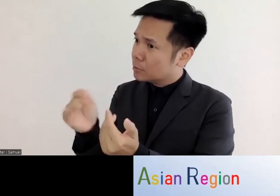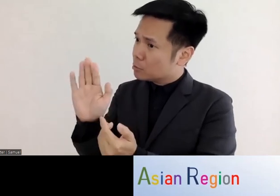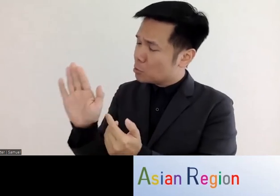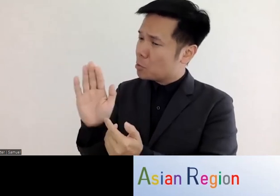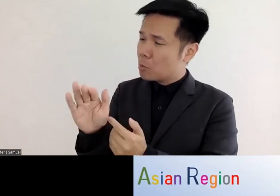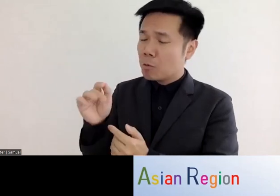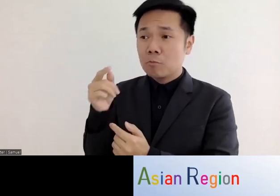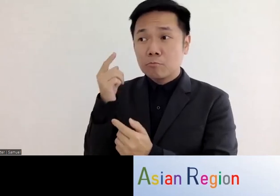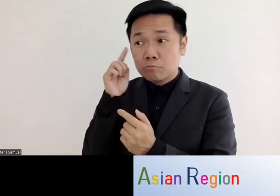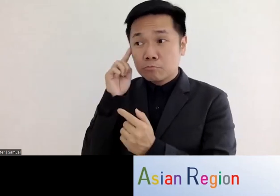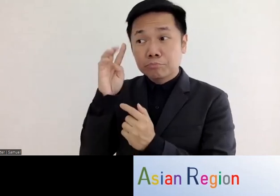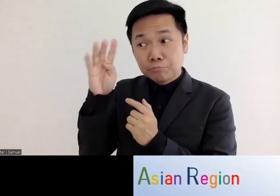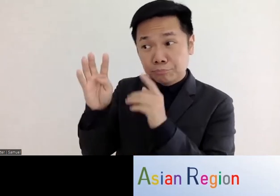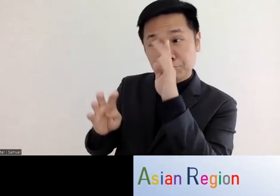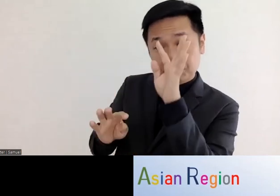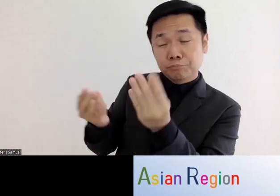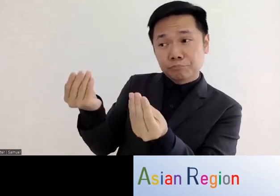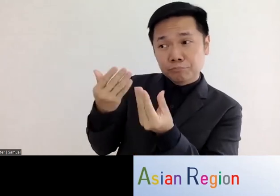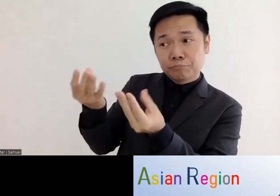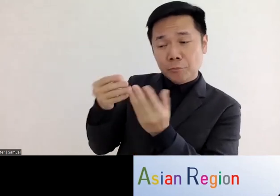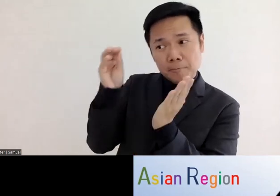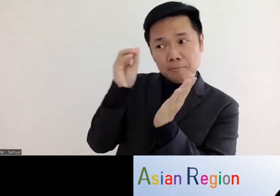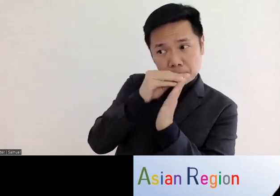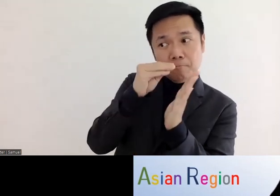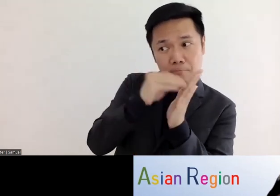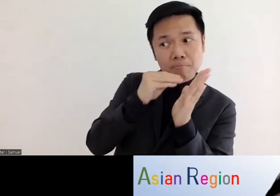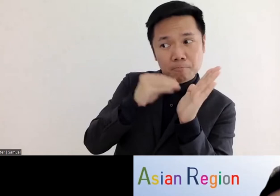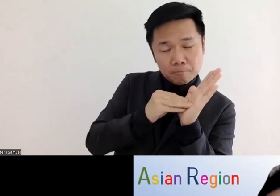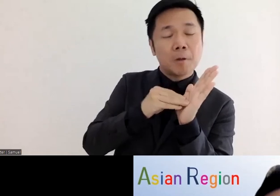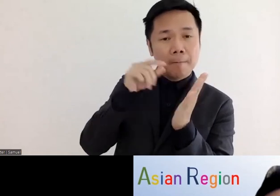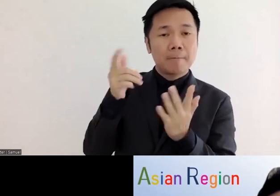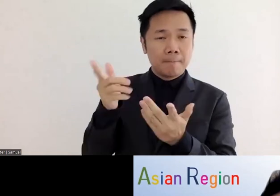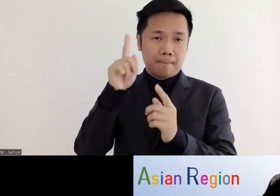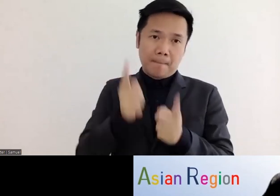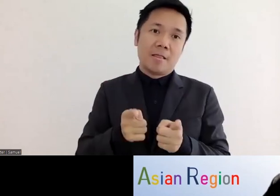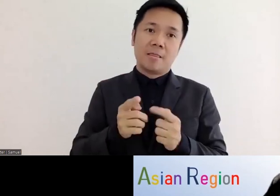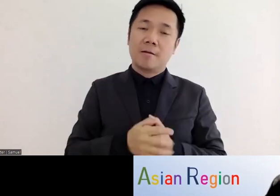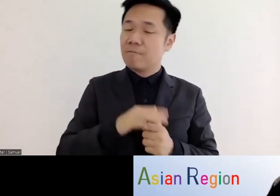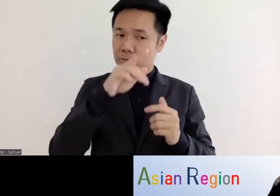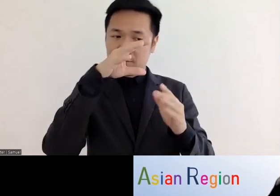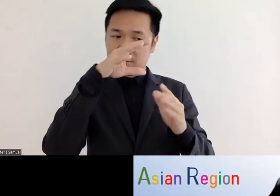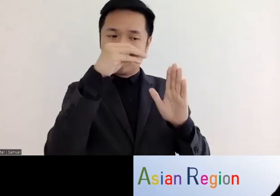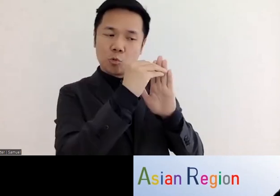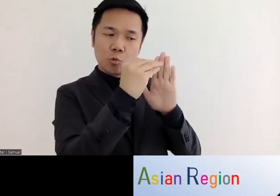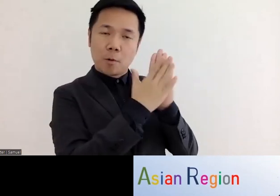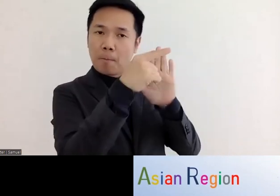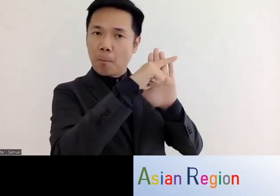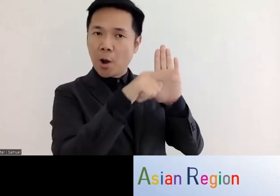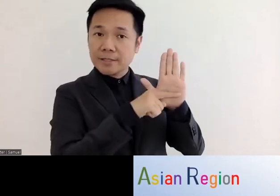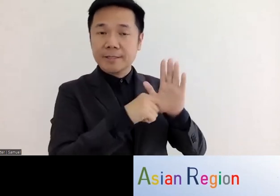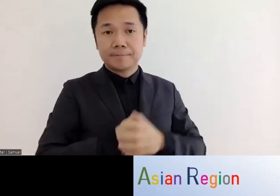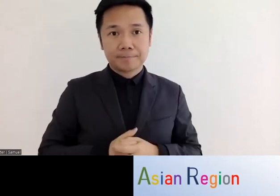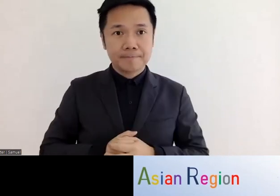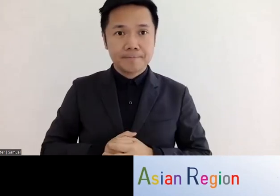for our thoughts and opinion has to be counted for the inclusive policy. And I just want to highlight